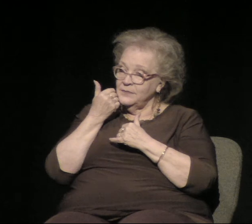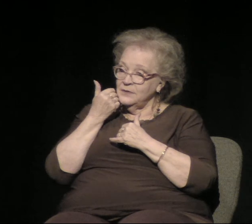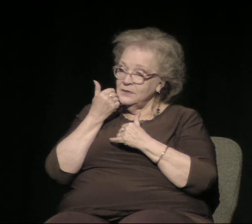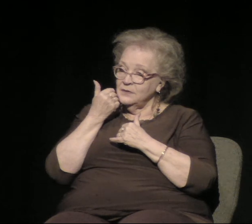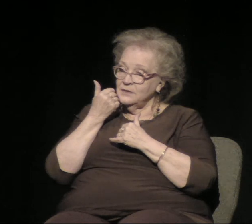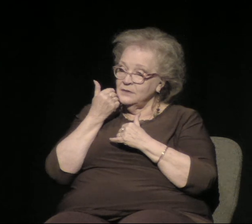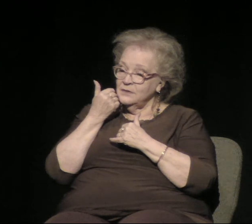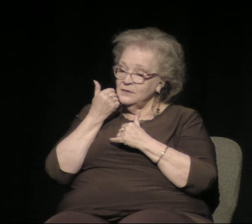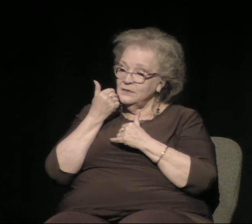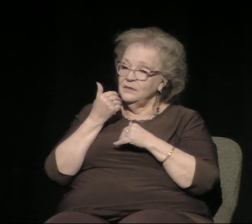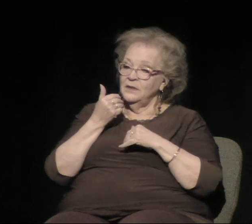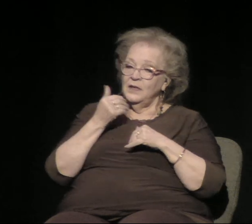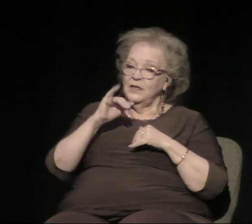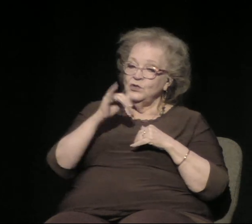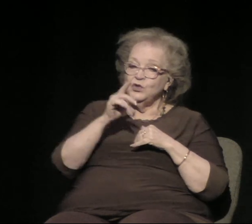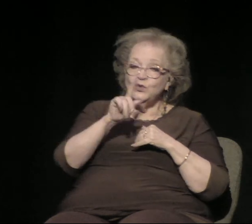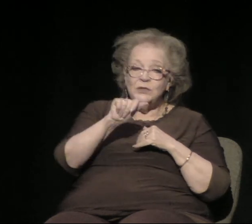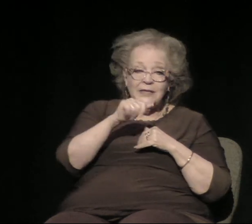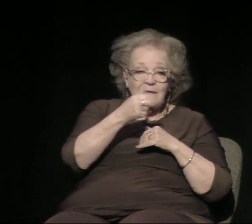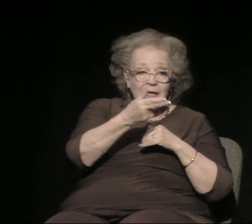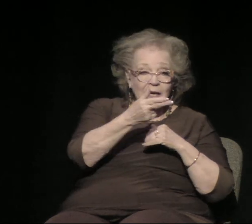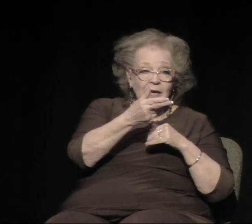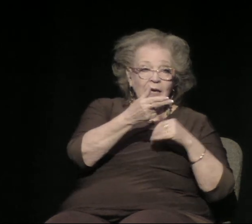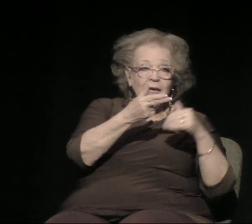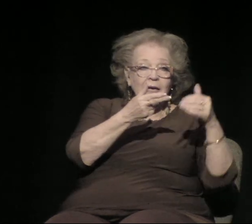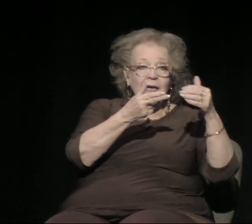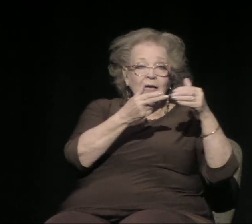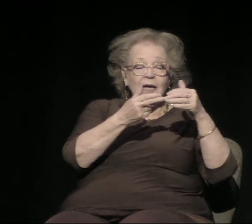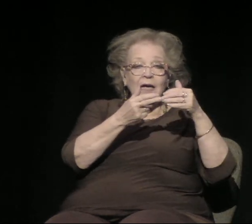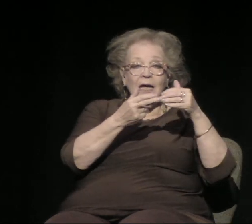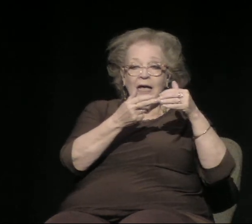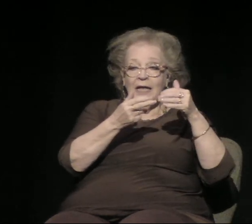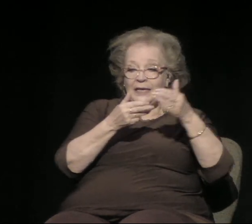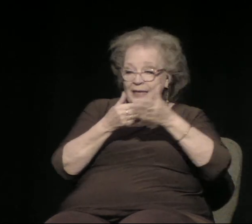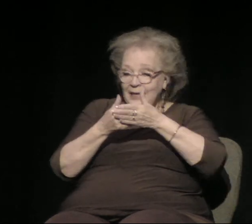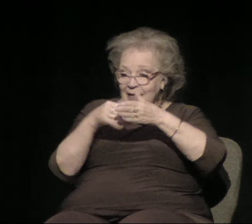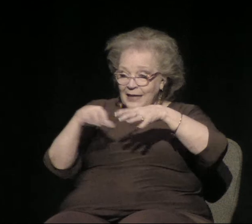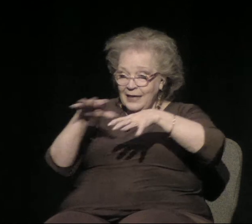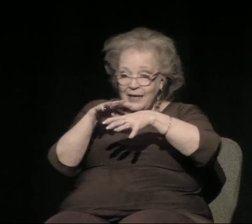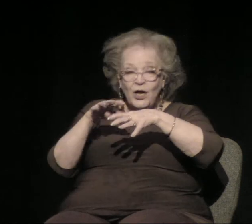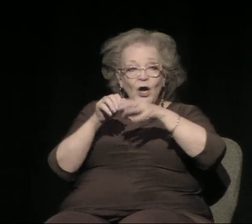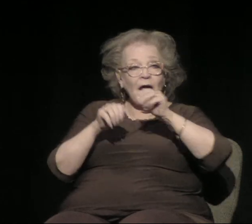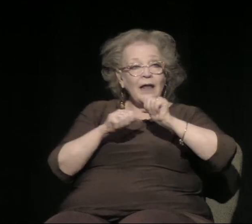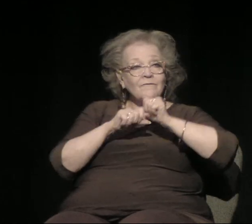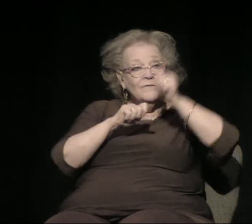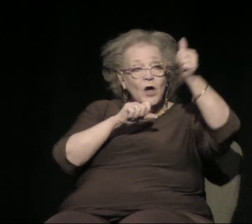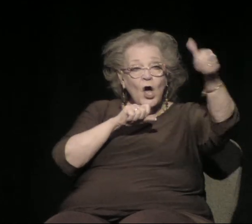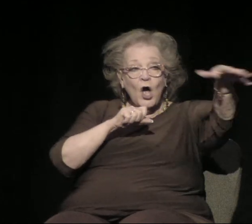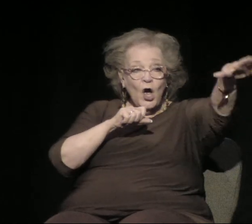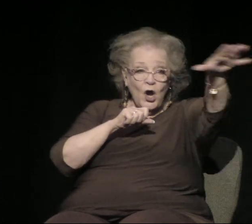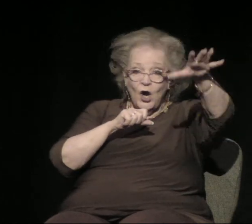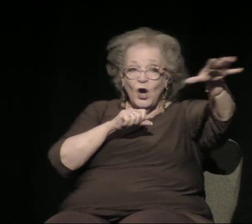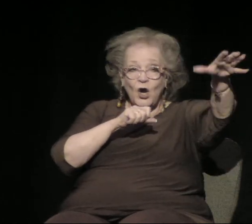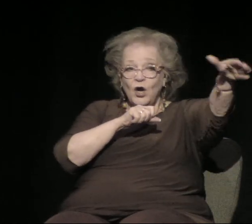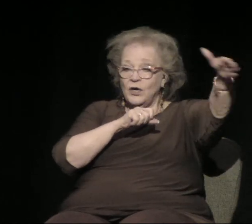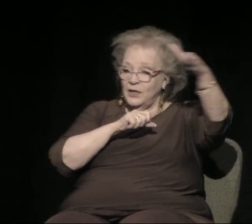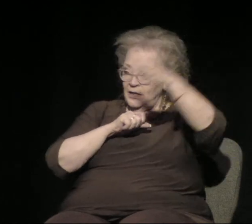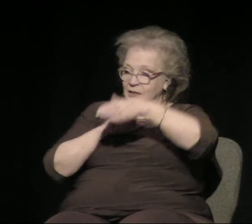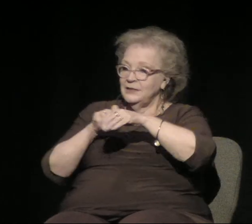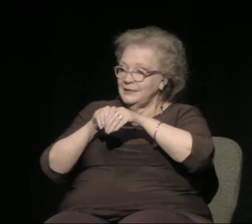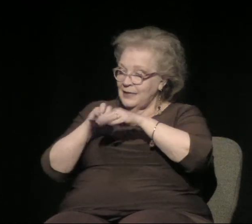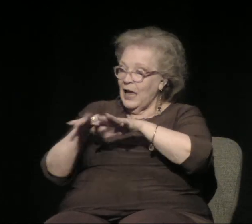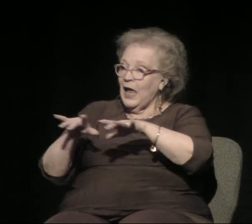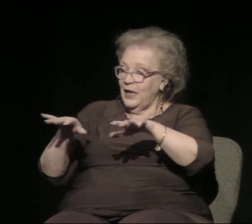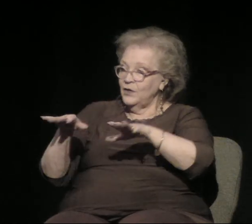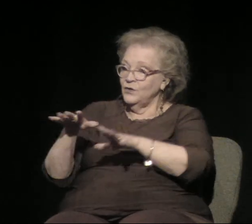and the inhabitants of Jerusalem and all Israel, both near and far, and in all the countries where you have scattered us because of our unfaithfulness to you.